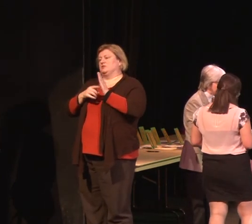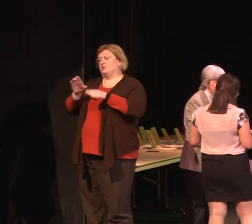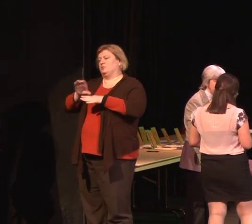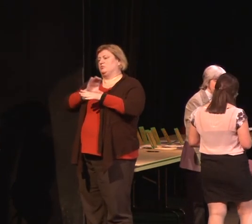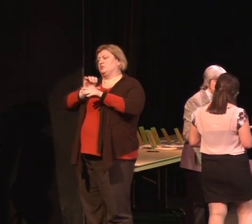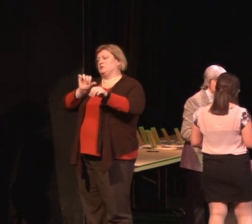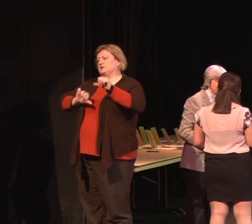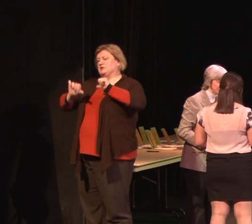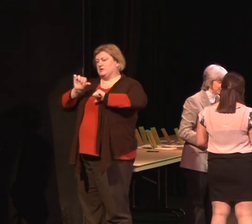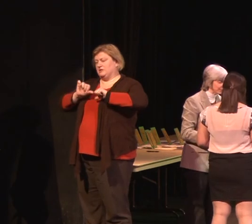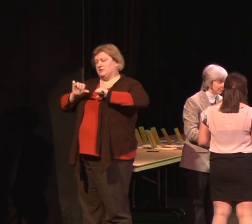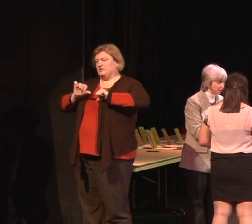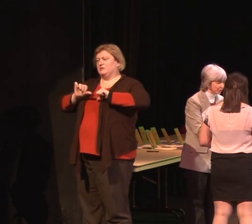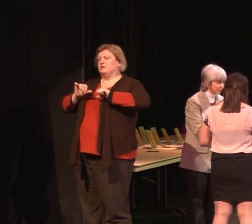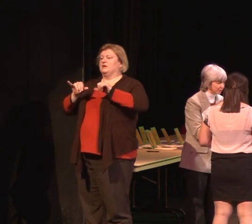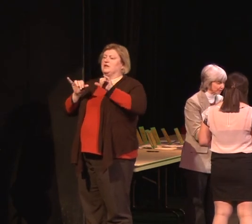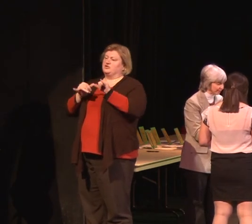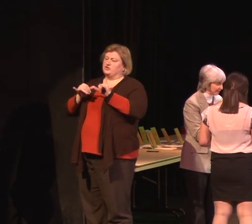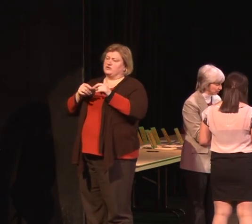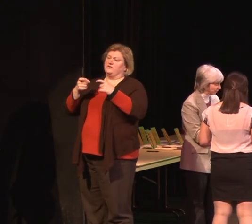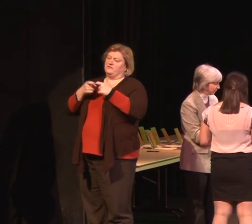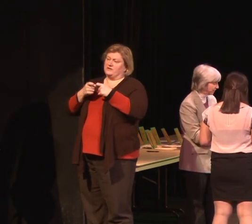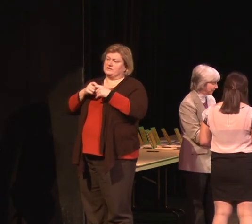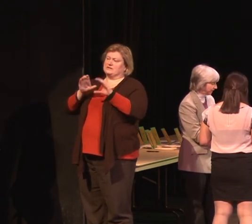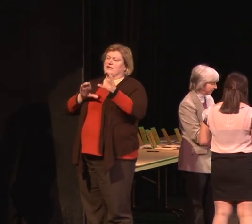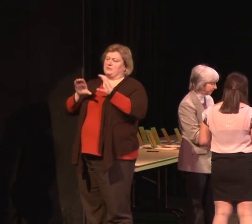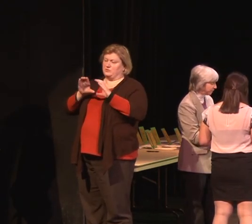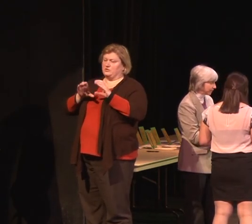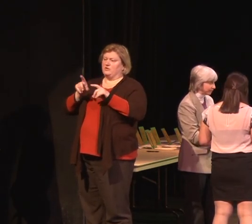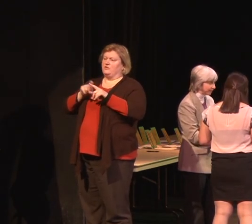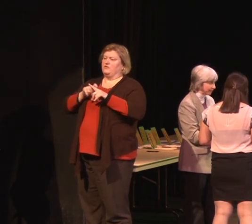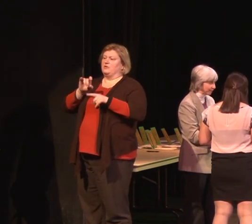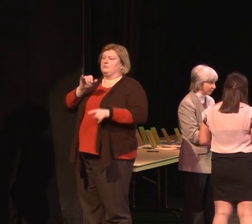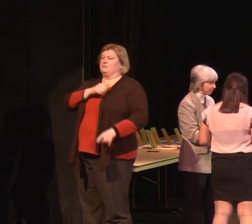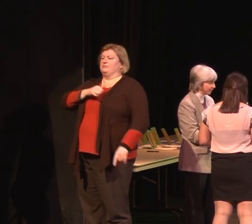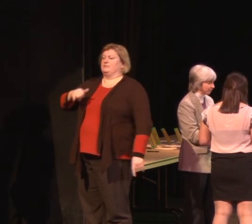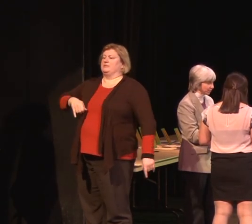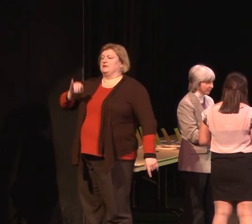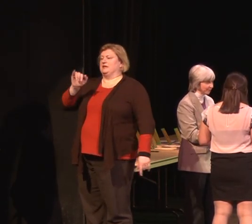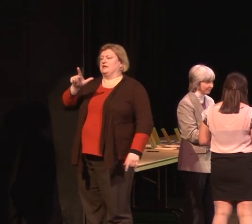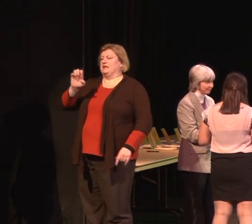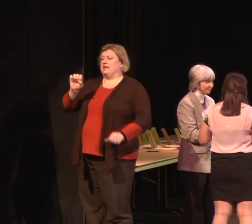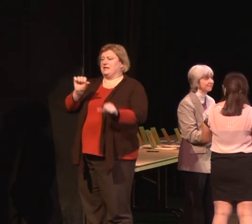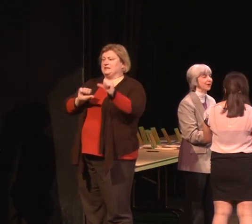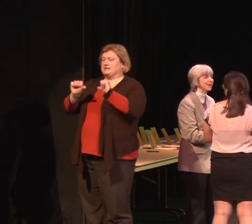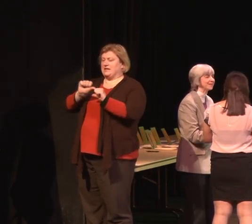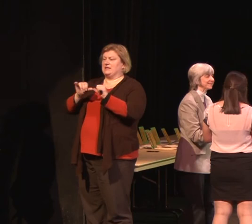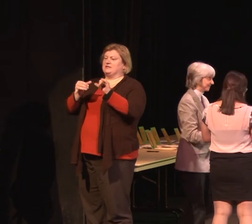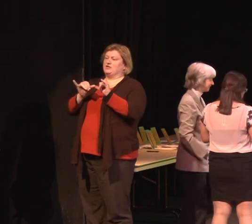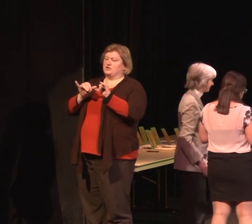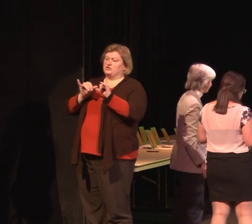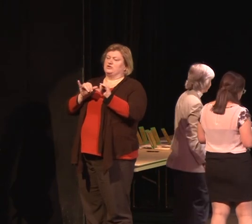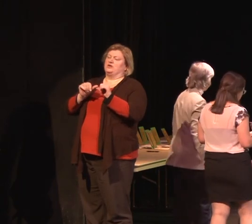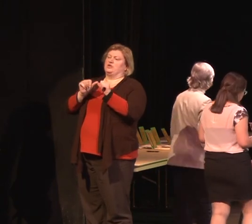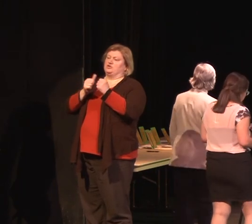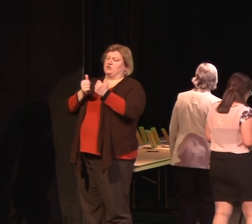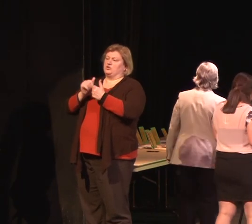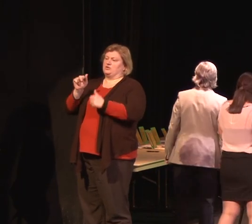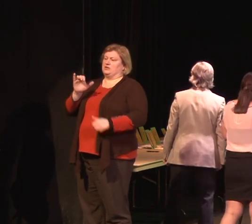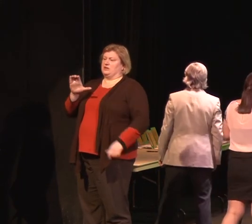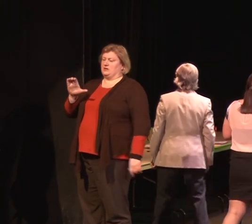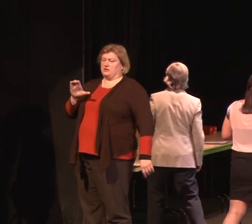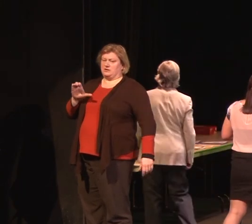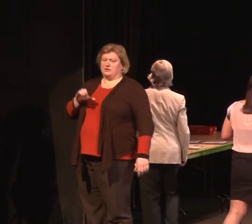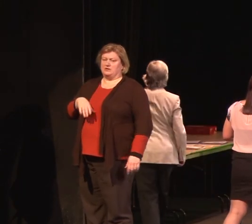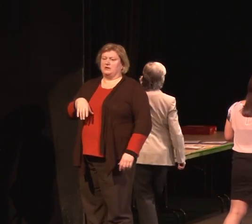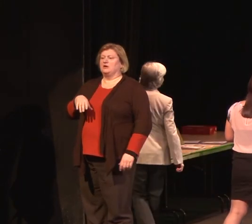computer science, engineering physics, or chemistry from the Yale Science and Engineering Association Incorporated, the